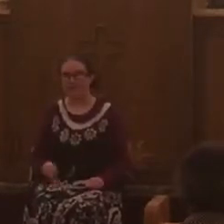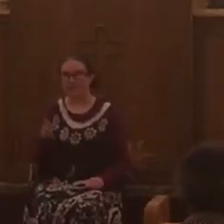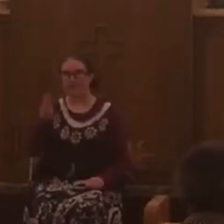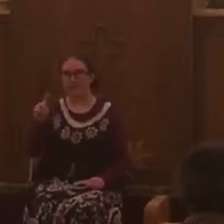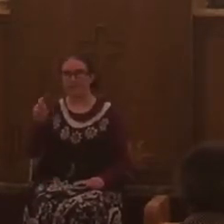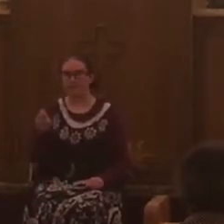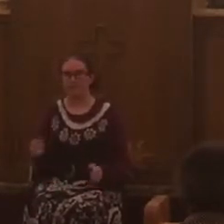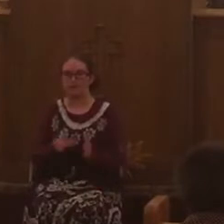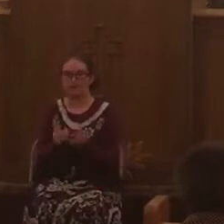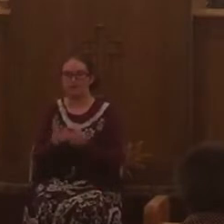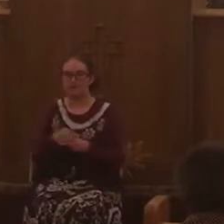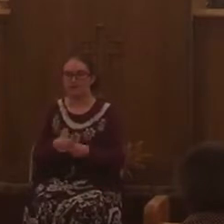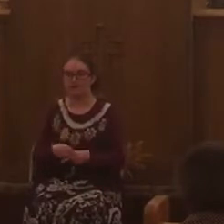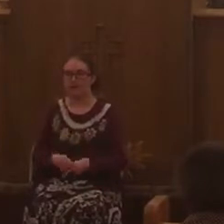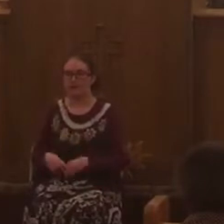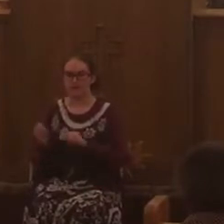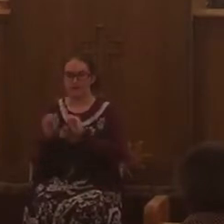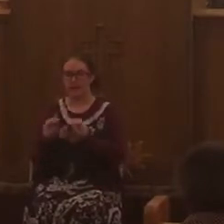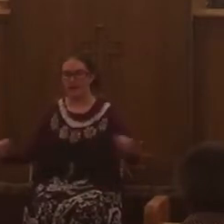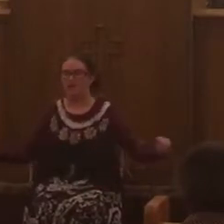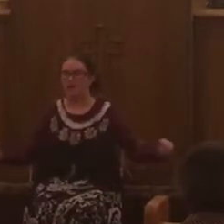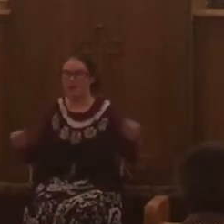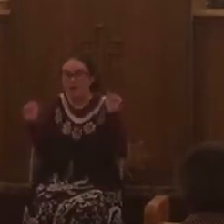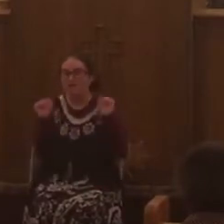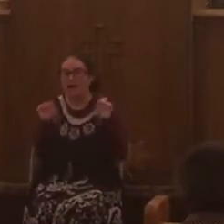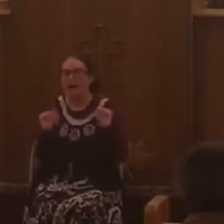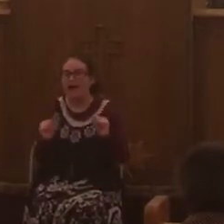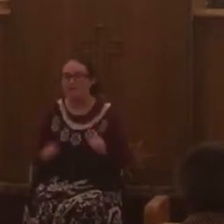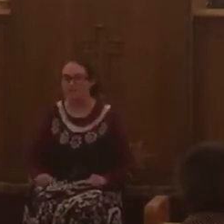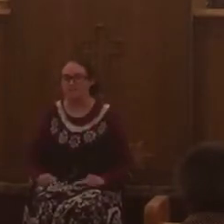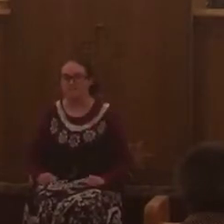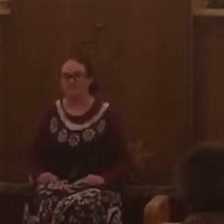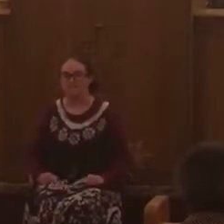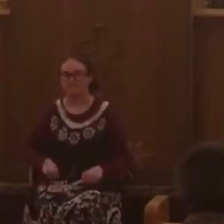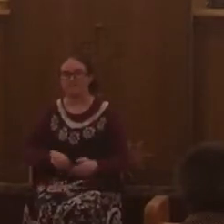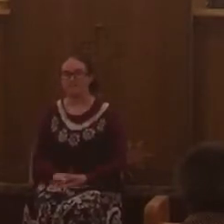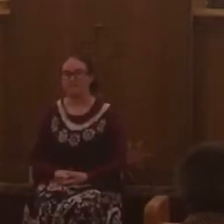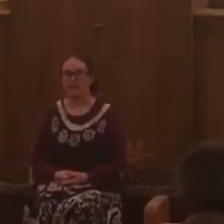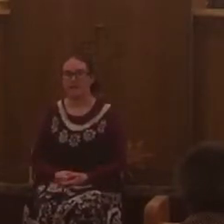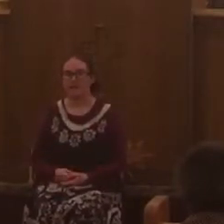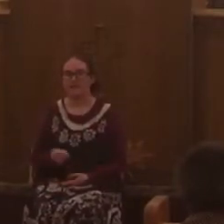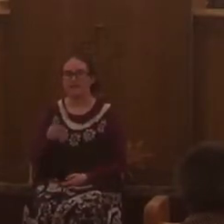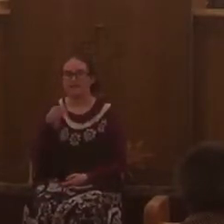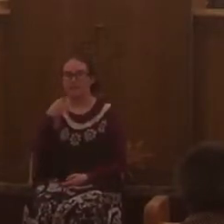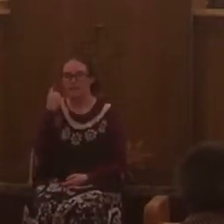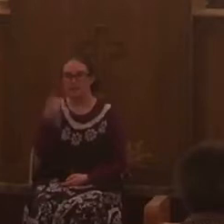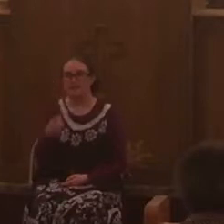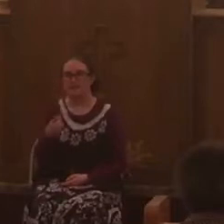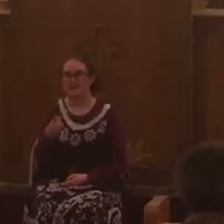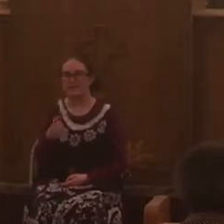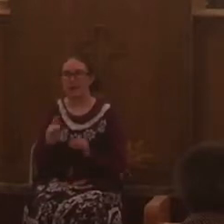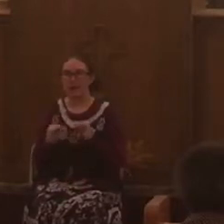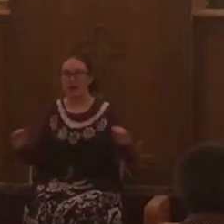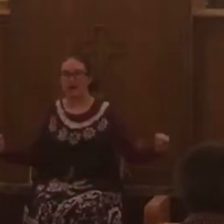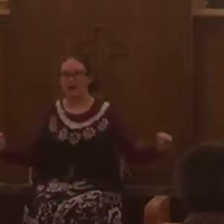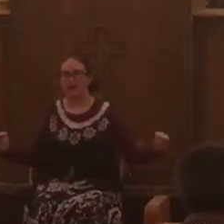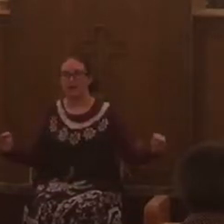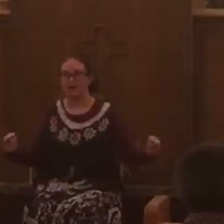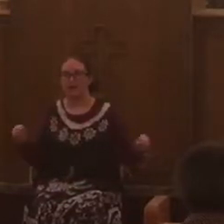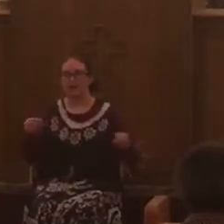They all lie to each other all the time. Well, did you go get that old boy? No, yeah, I sure did. Liar, you didn't